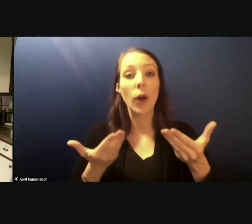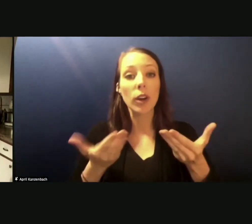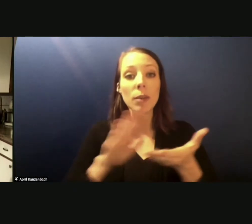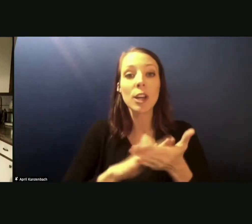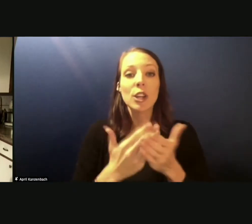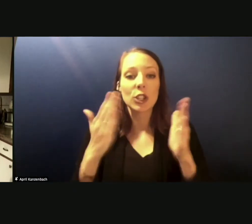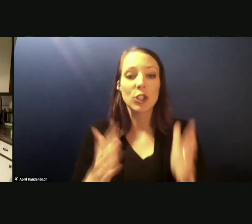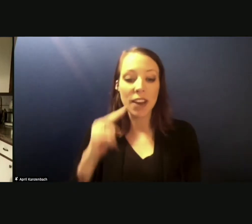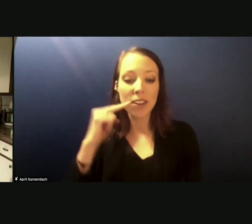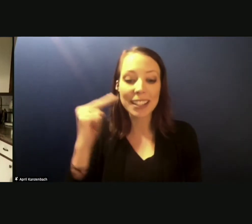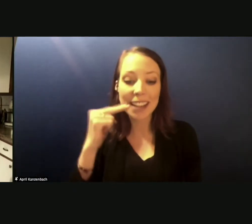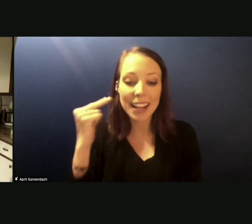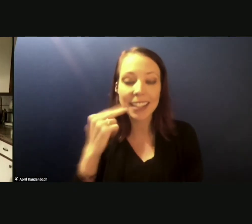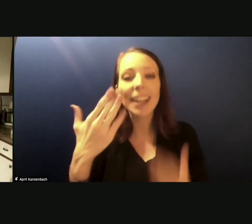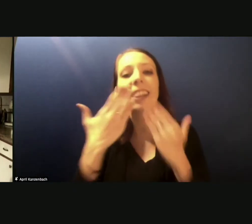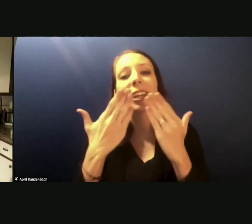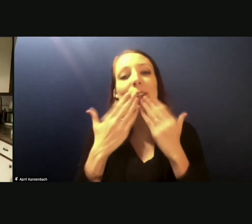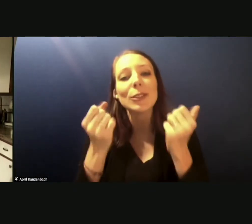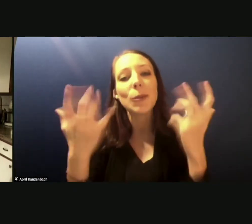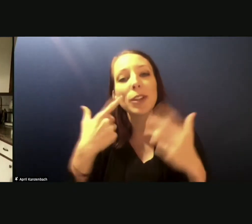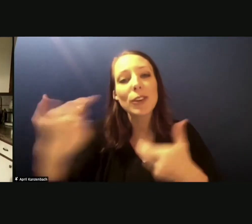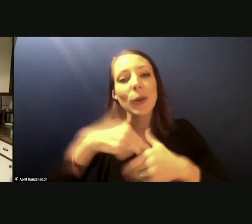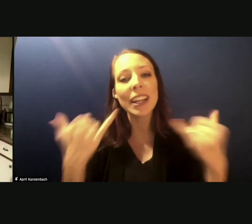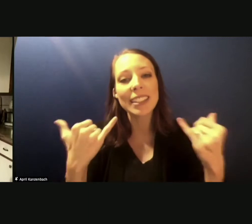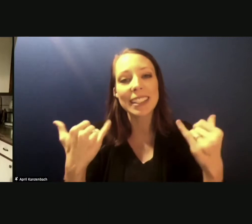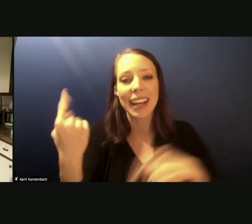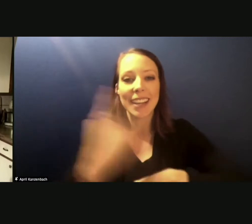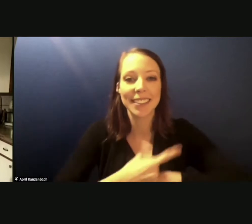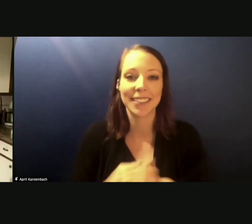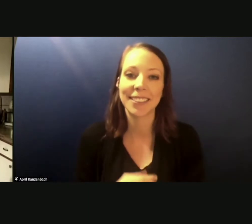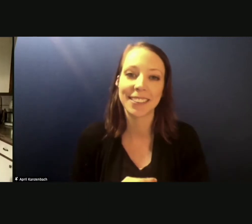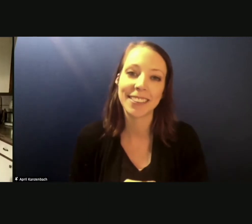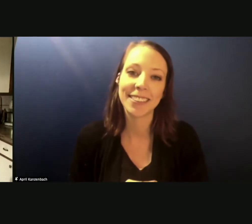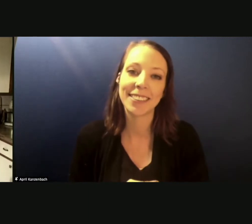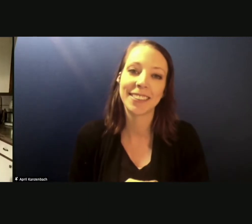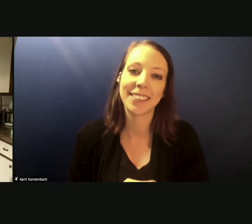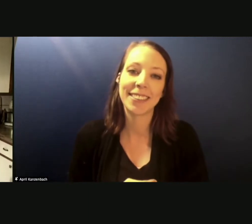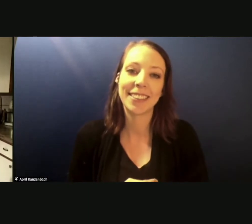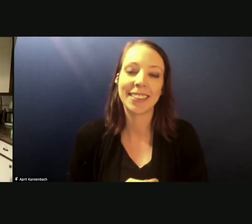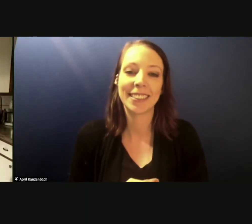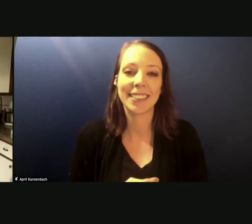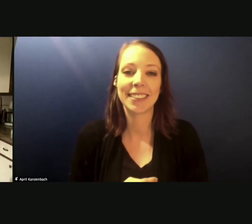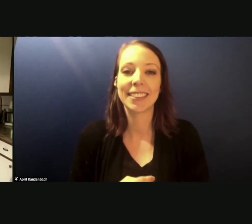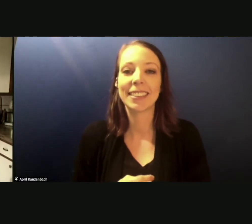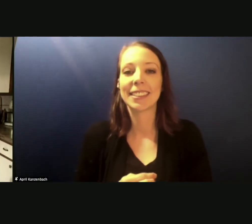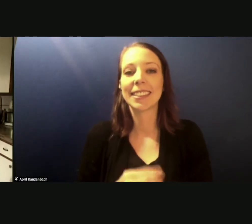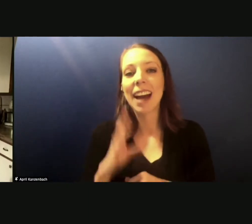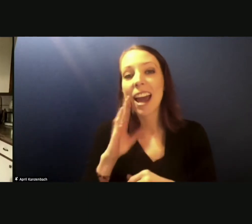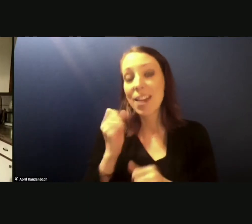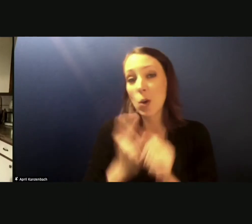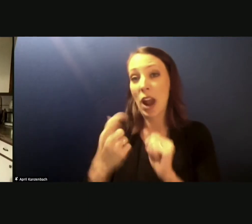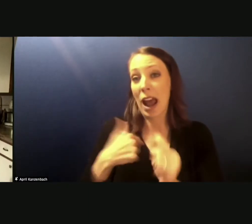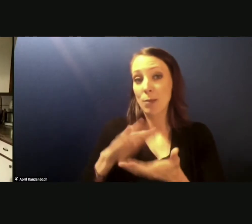to welcome Chef Hadassah. Thank you so much for joining us today. Hi everyone. So I'm